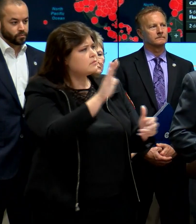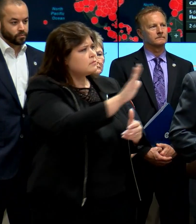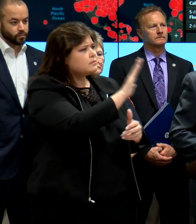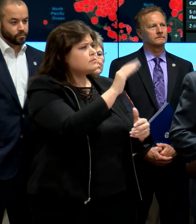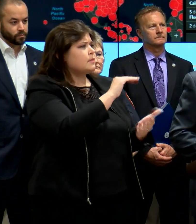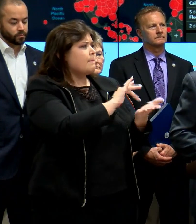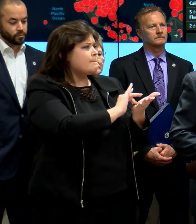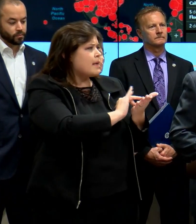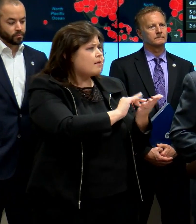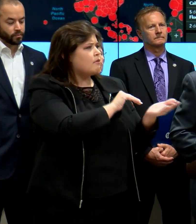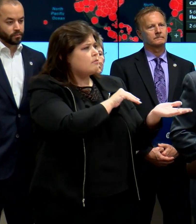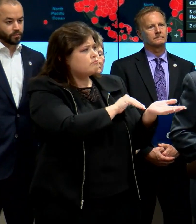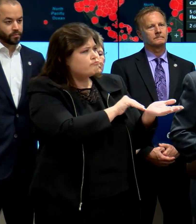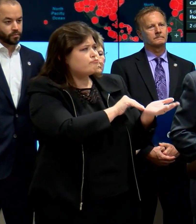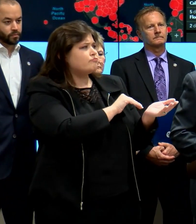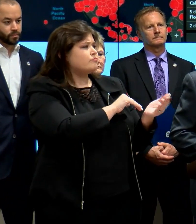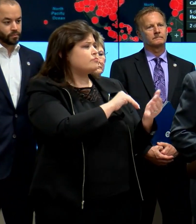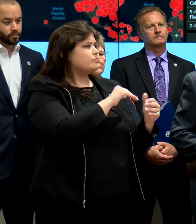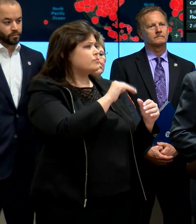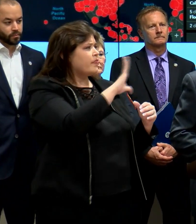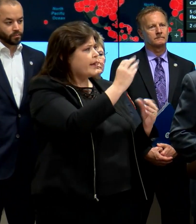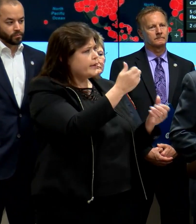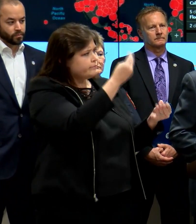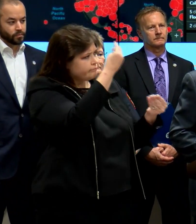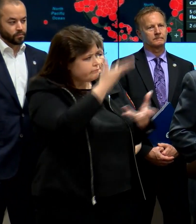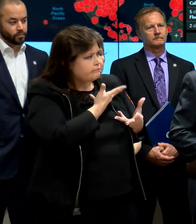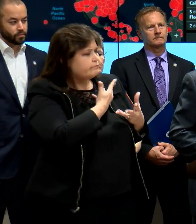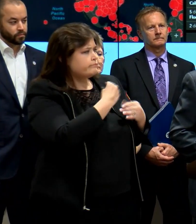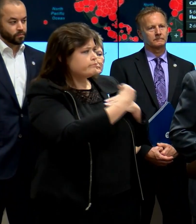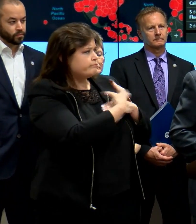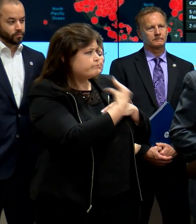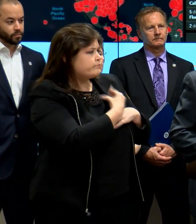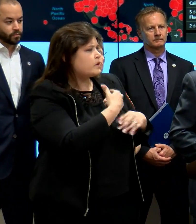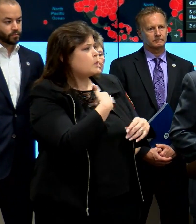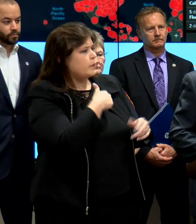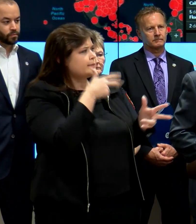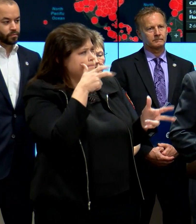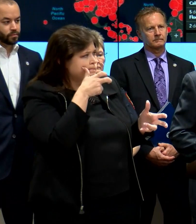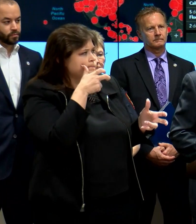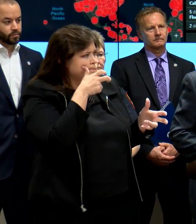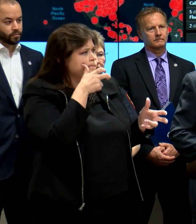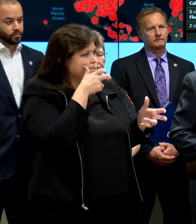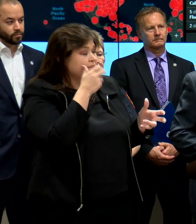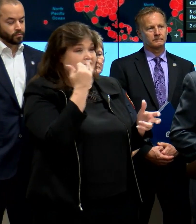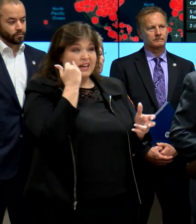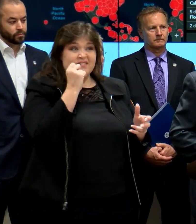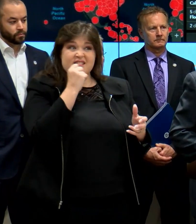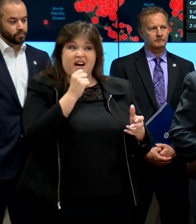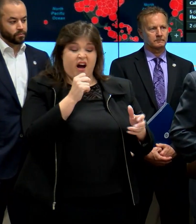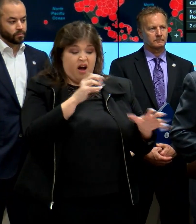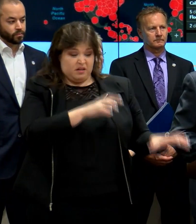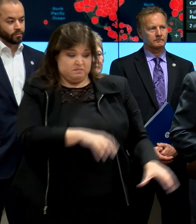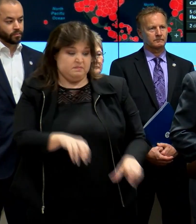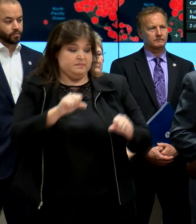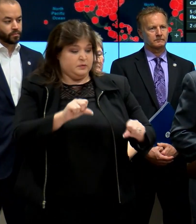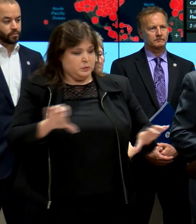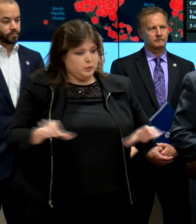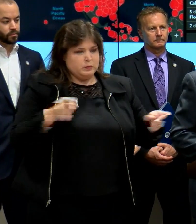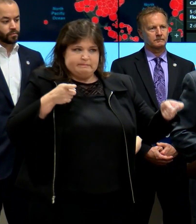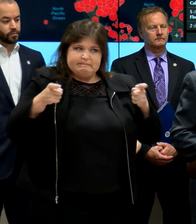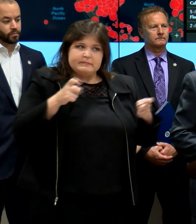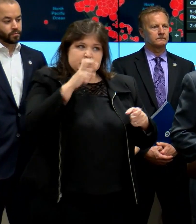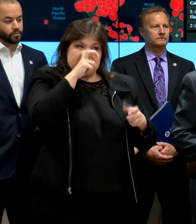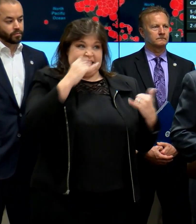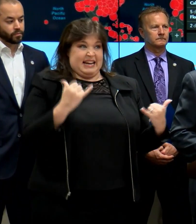are advising, that if we don't take definitive action now, all of us will pay a much greater cost down the road.